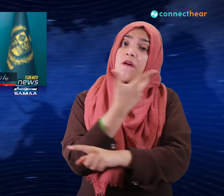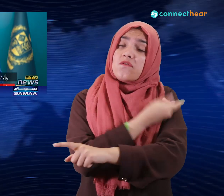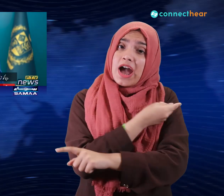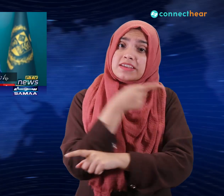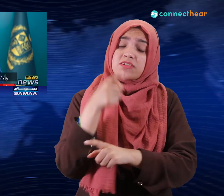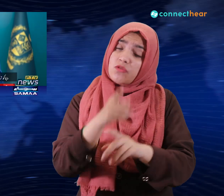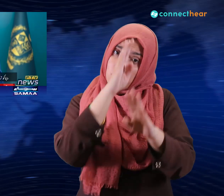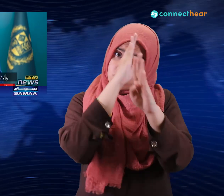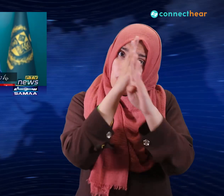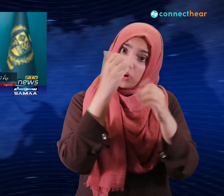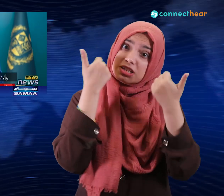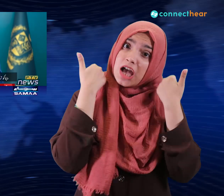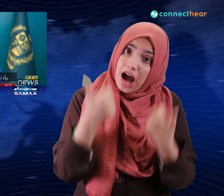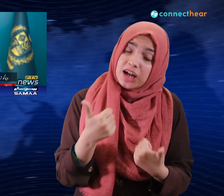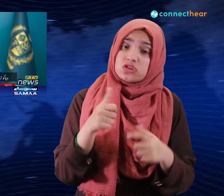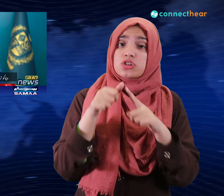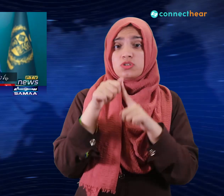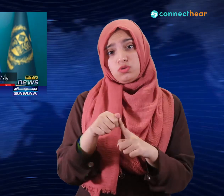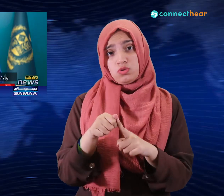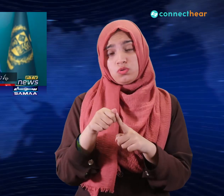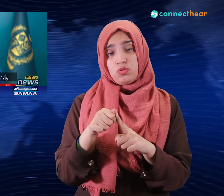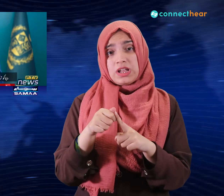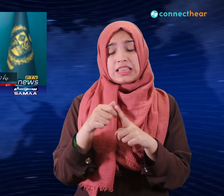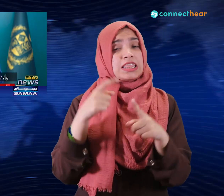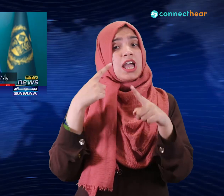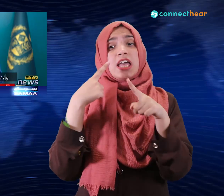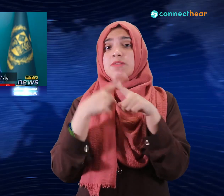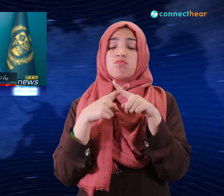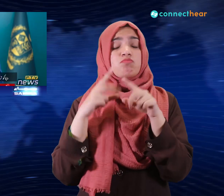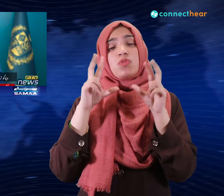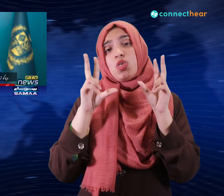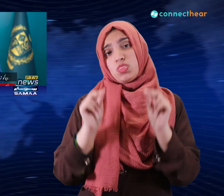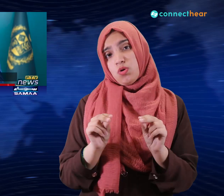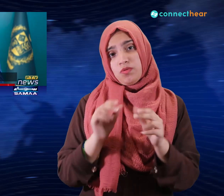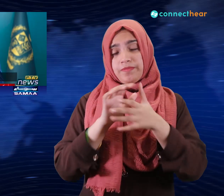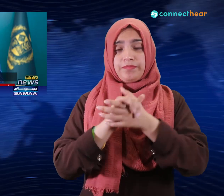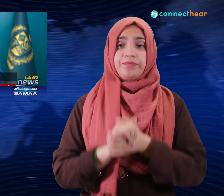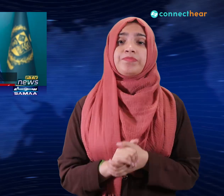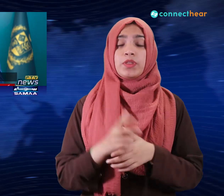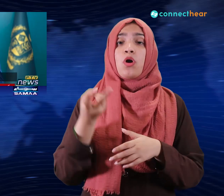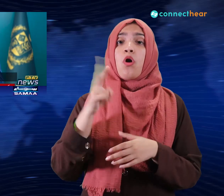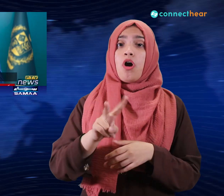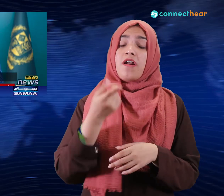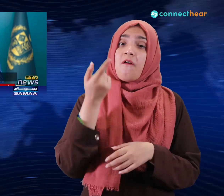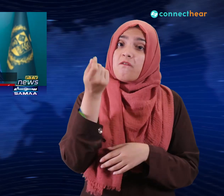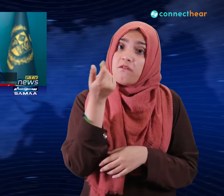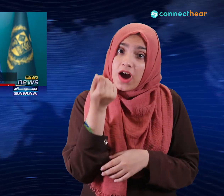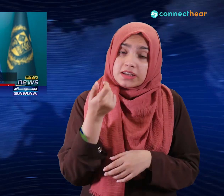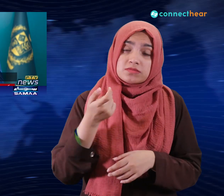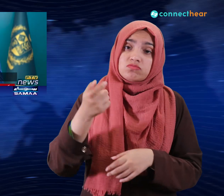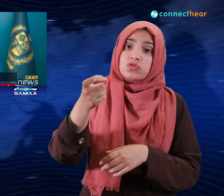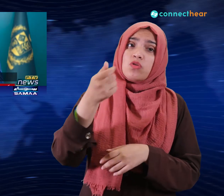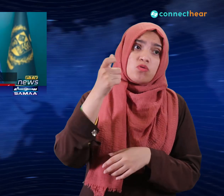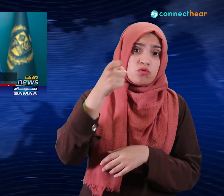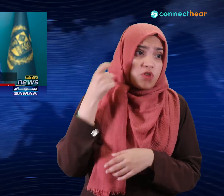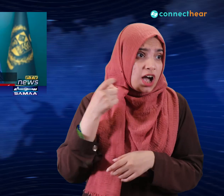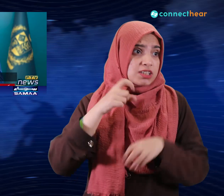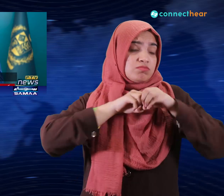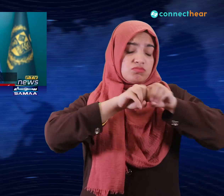production, including in the developing countries, and ensure its rapid